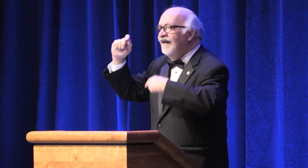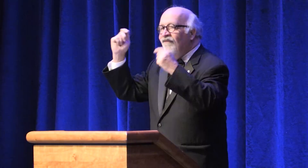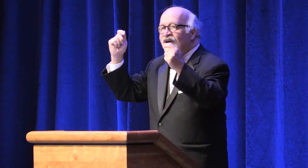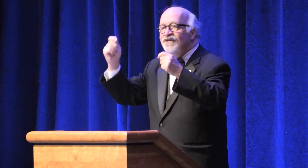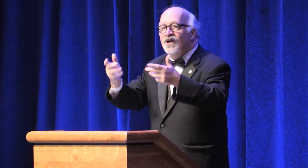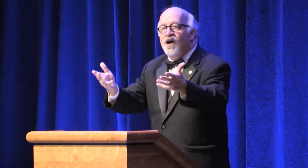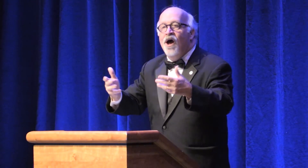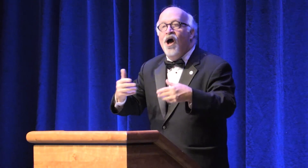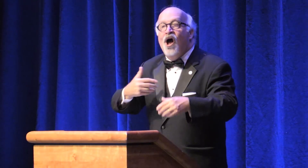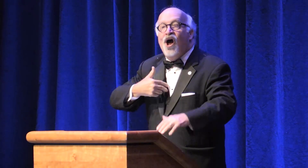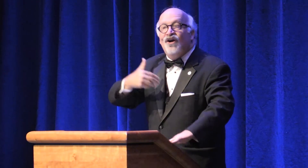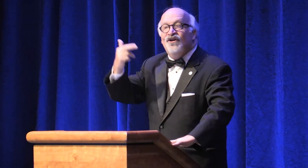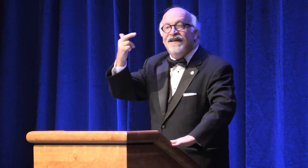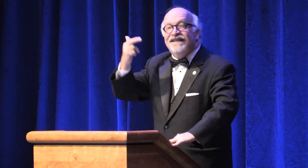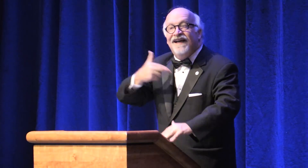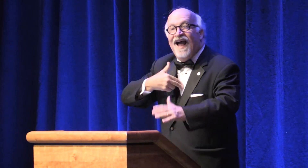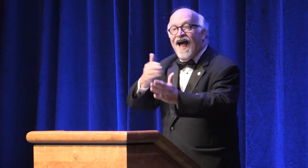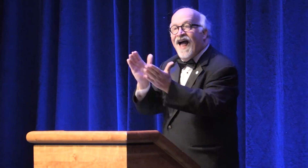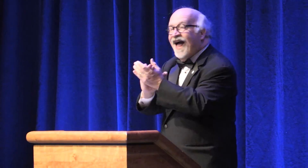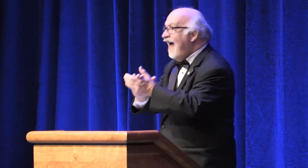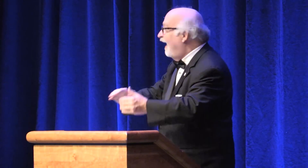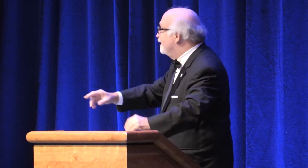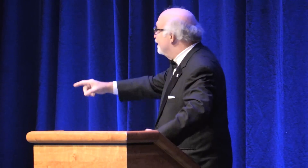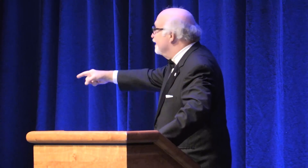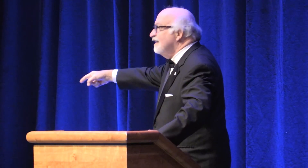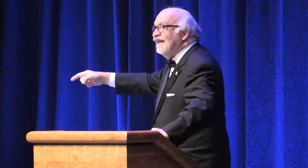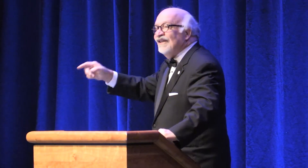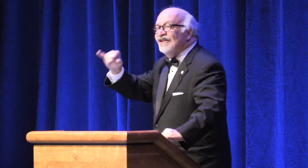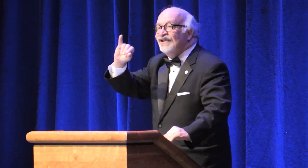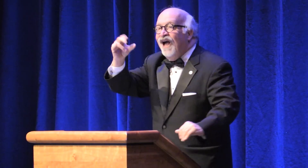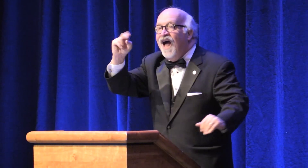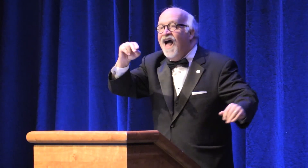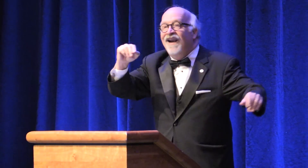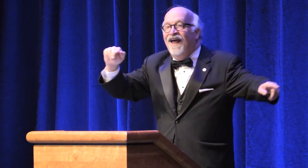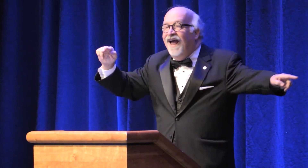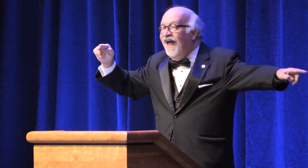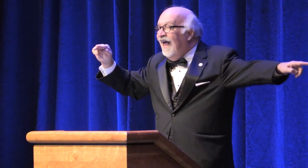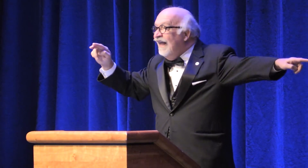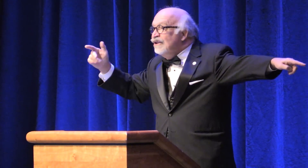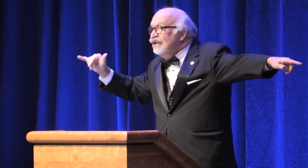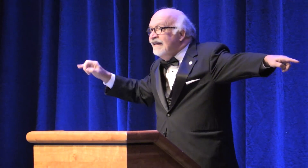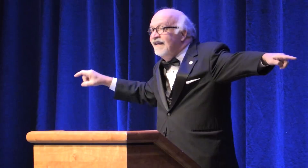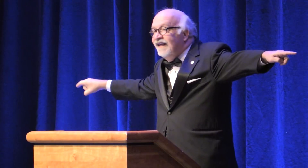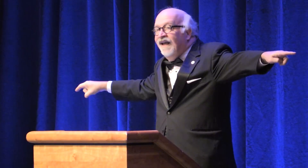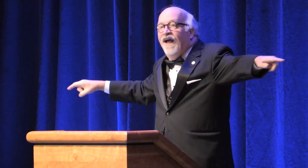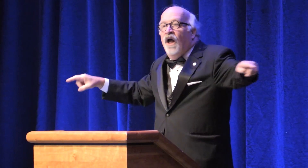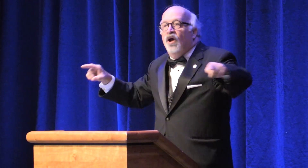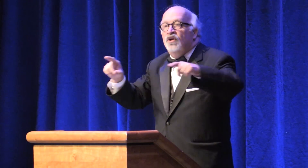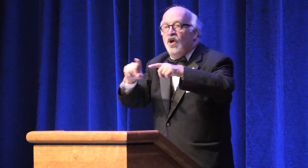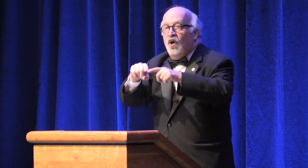to wonder, you know, and even to celebrate the 50th anniversary here. And I was asking John and